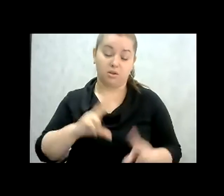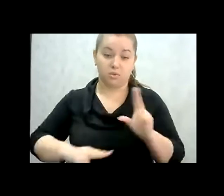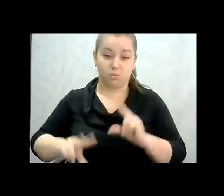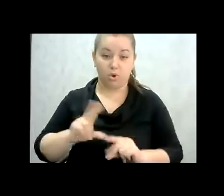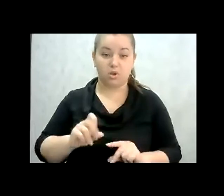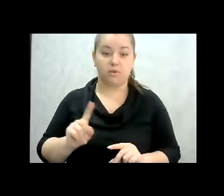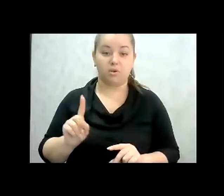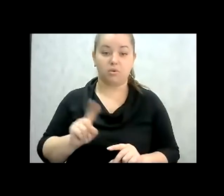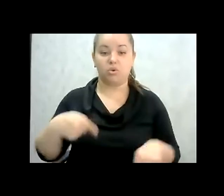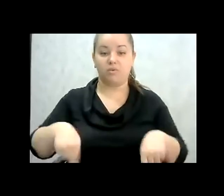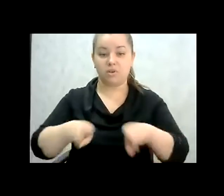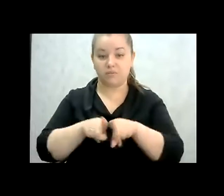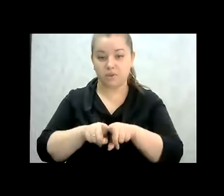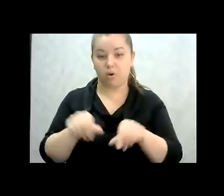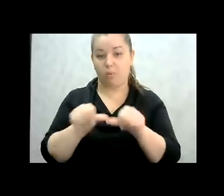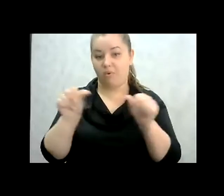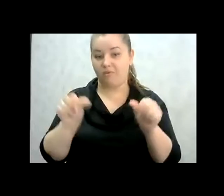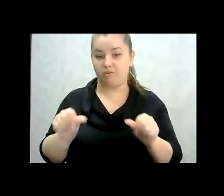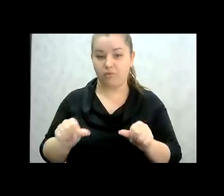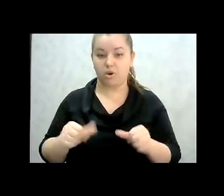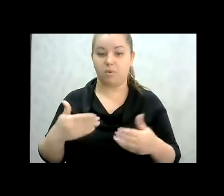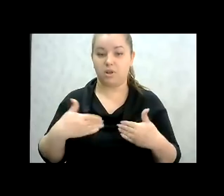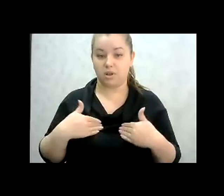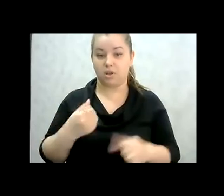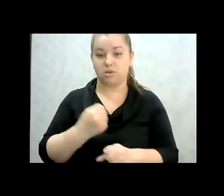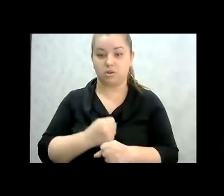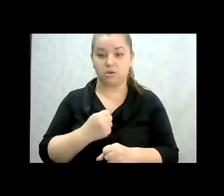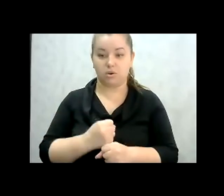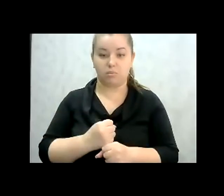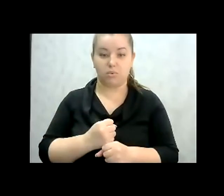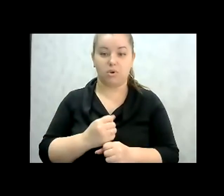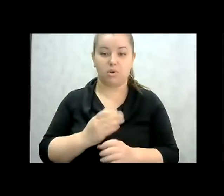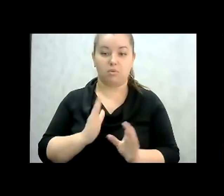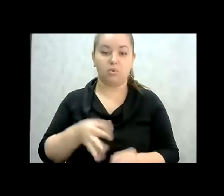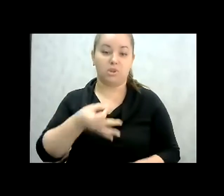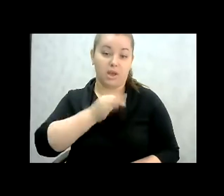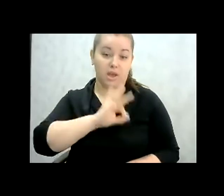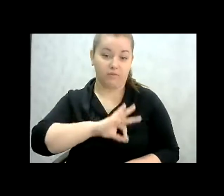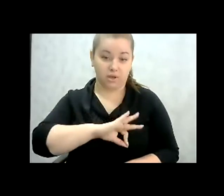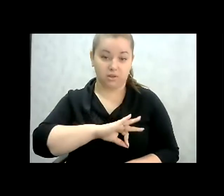have been more efficient, but I hope that even in this format,